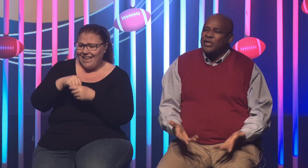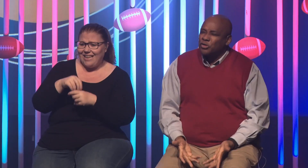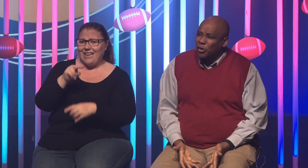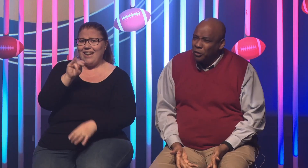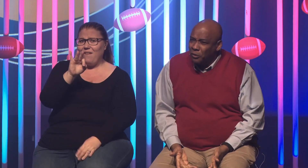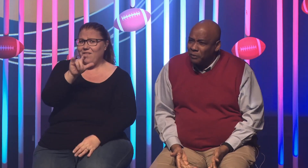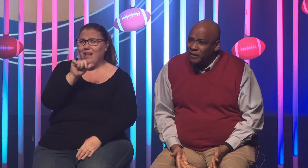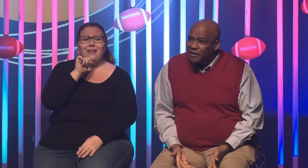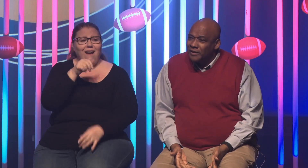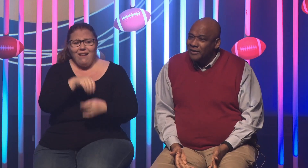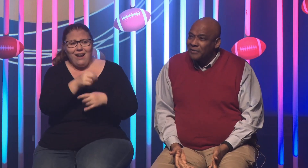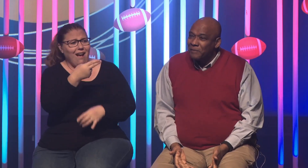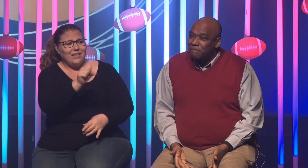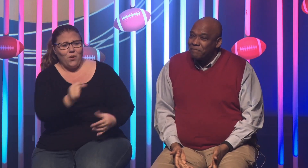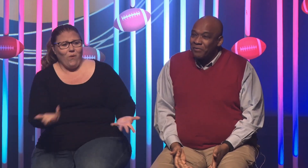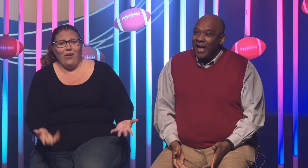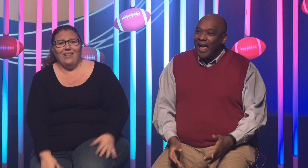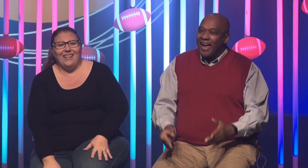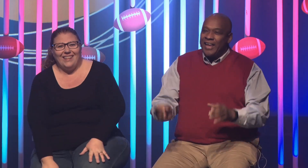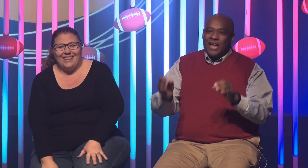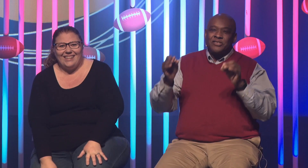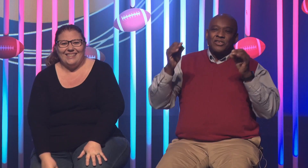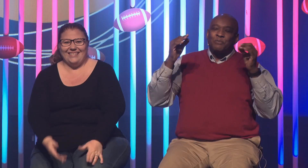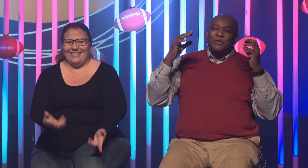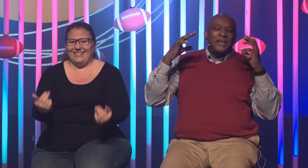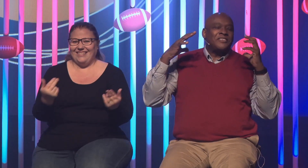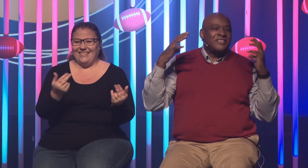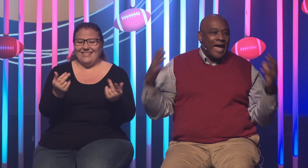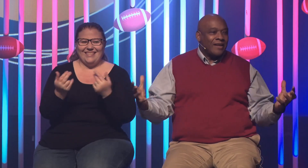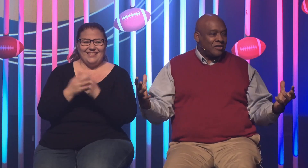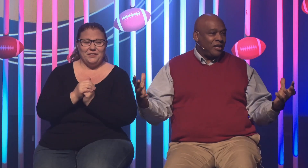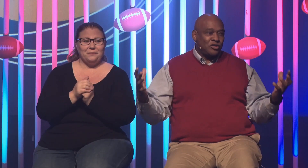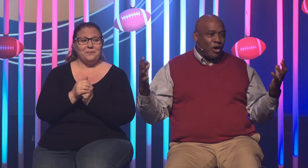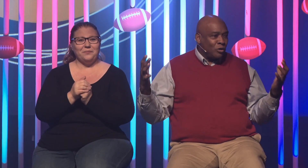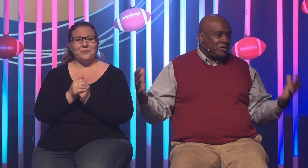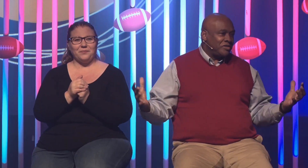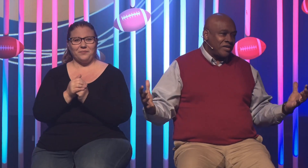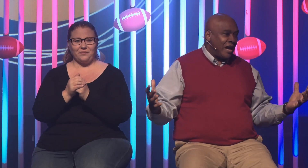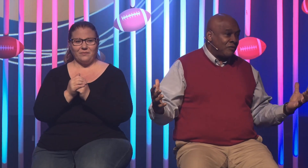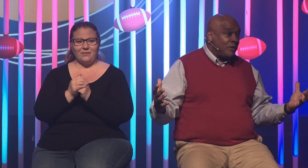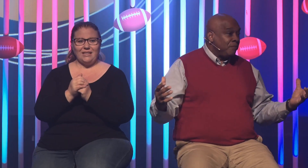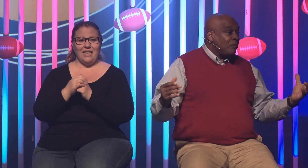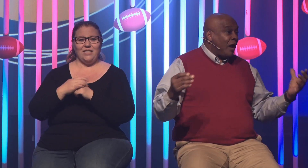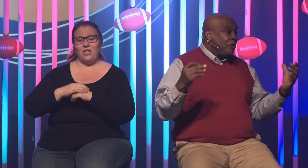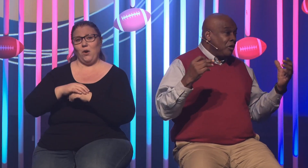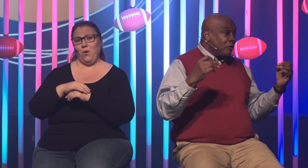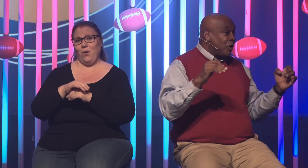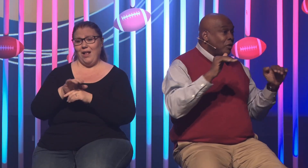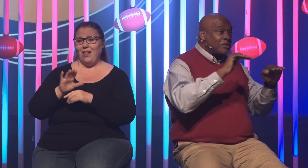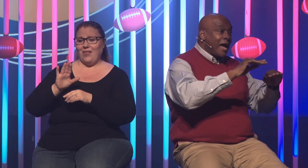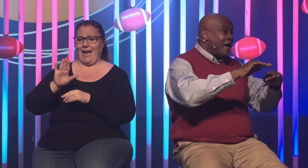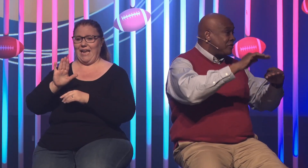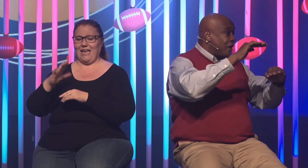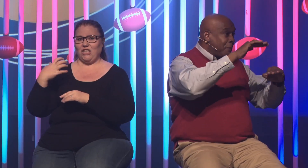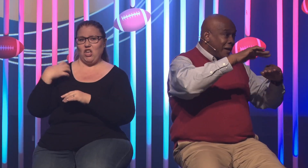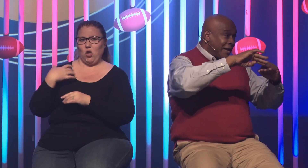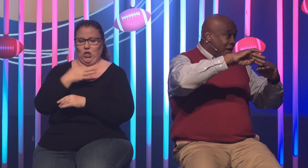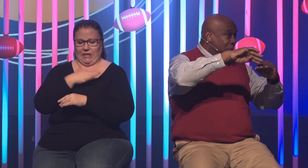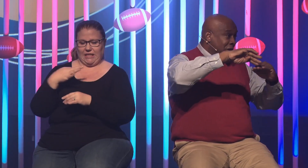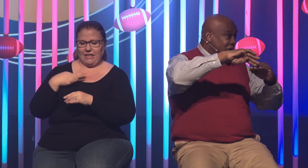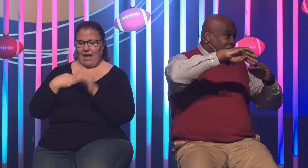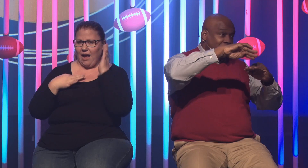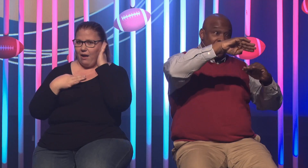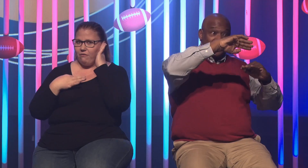in high school. And he stacked his coaching staff, and you, those guys, their